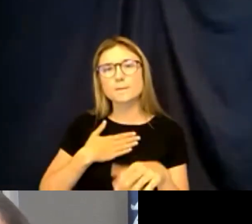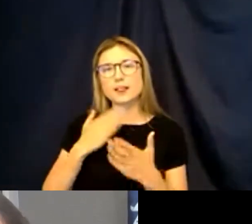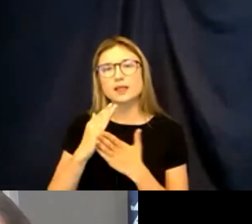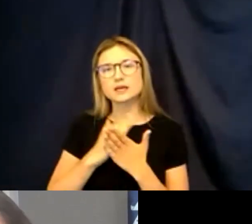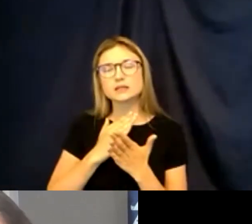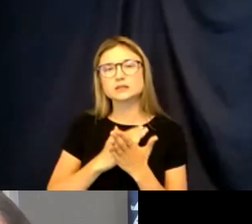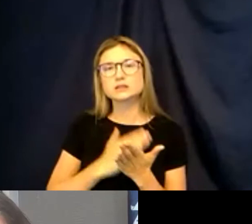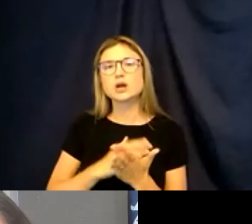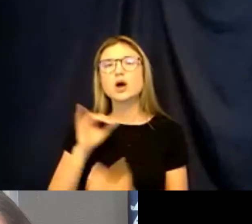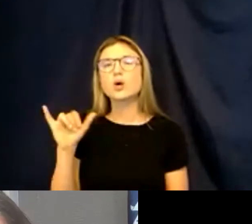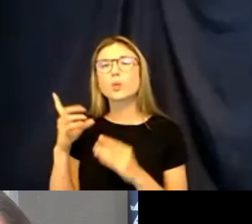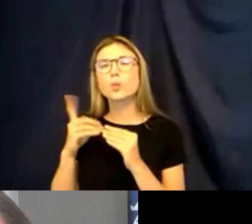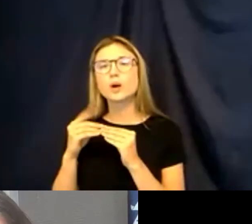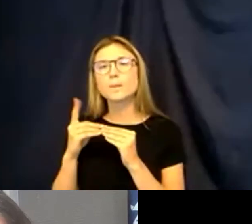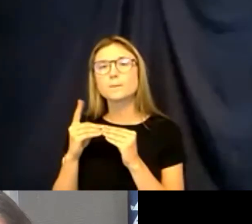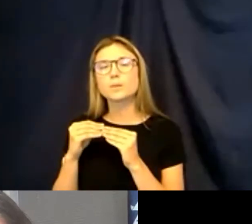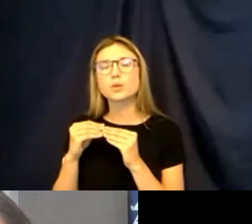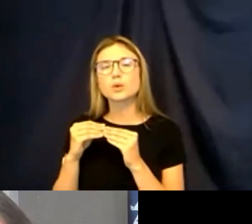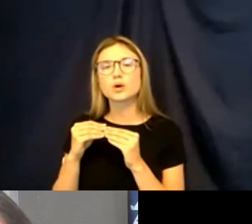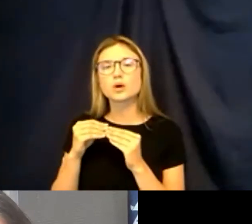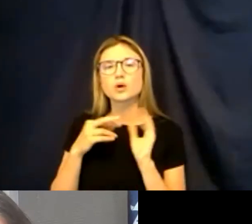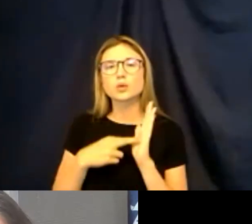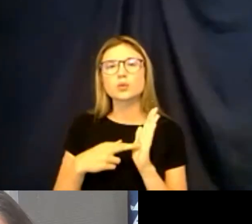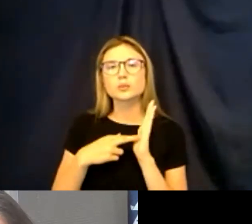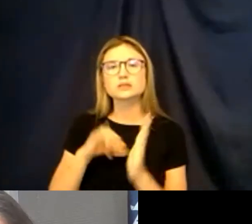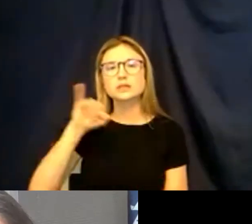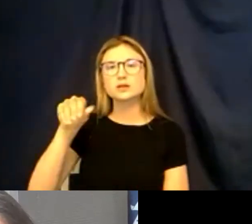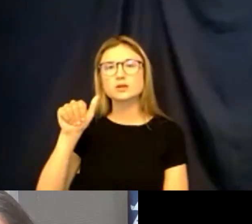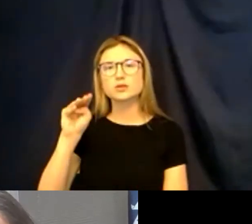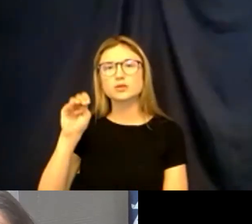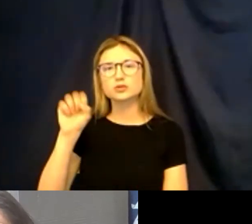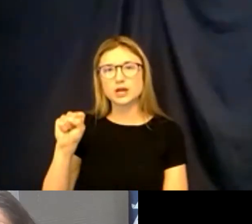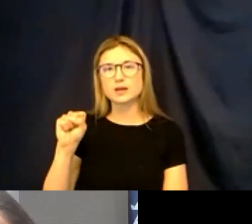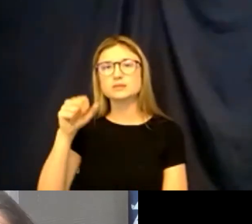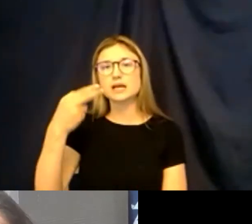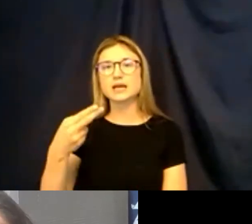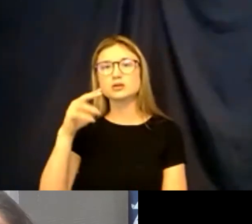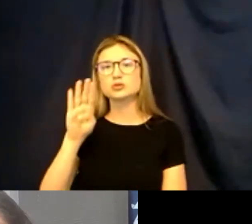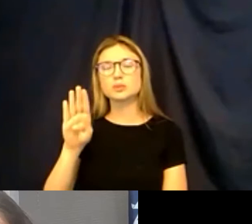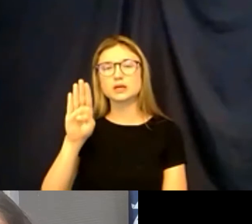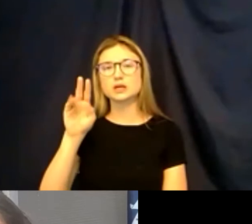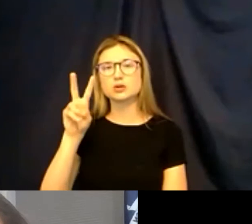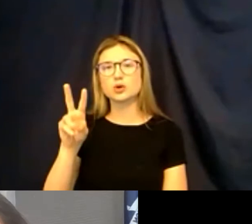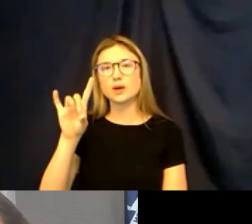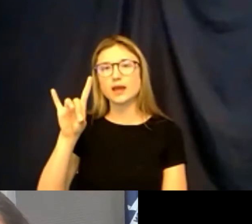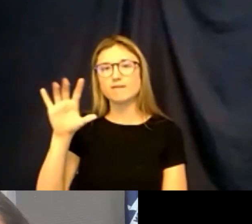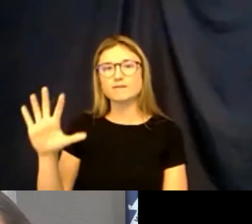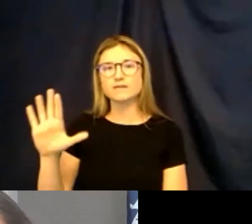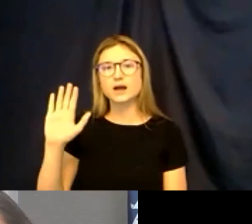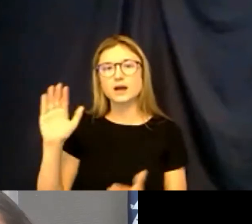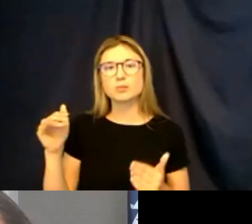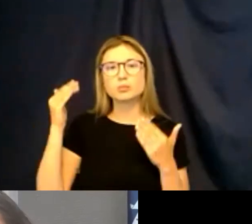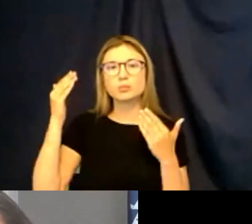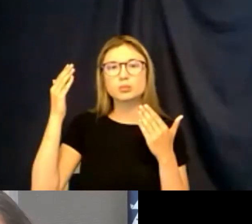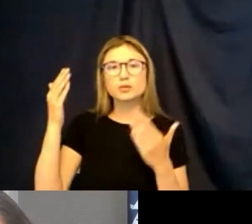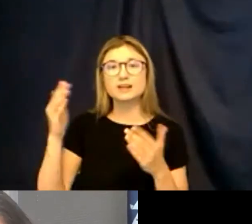Oh, no, there was one more. I knew there was one more. There's one by Representative James, HB 285, which provides relative to the amount of time a